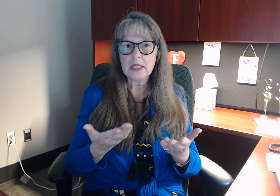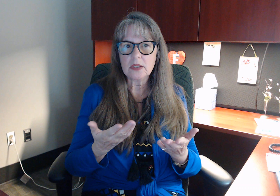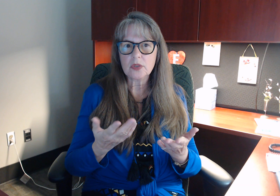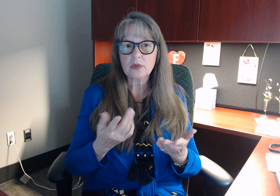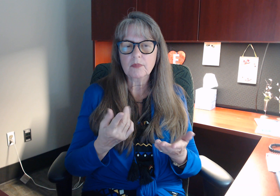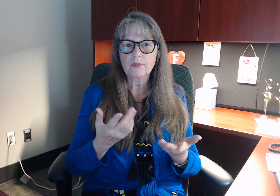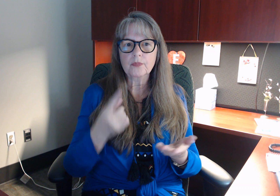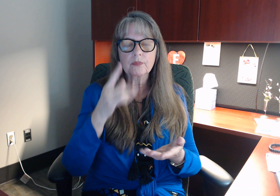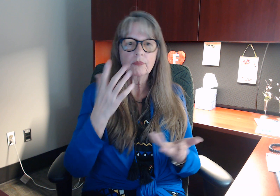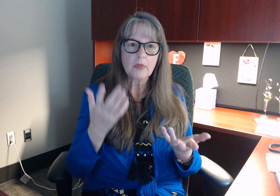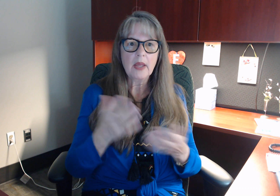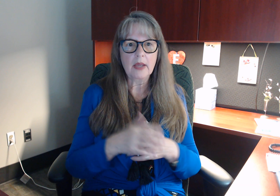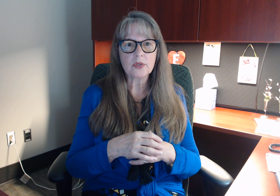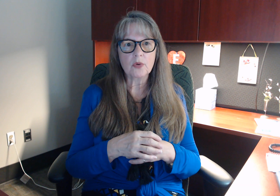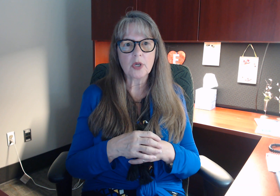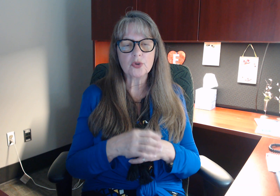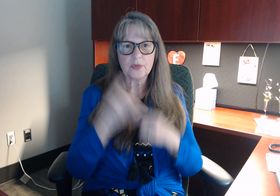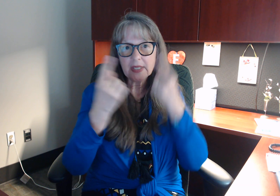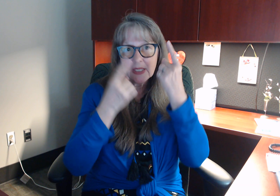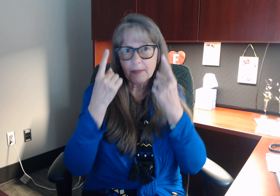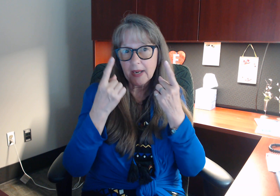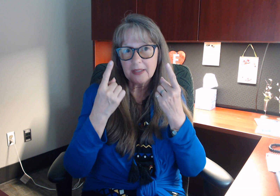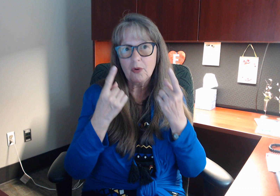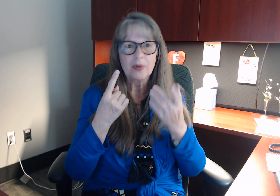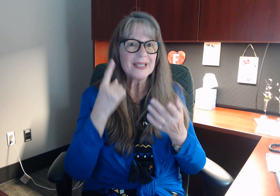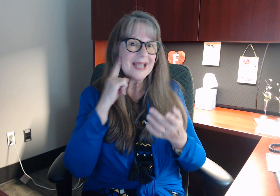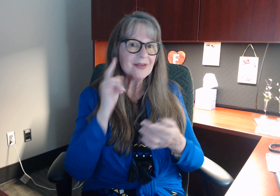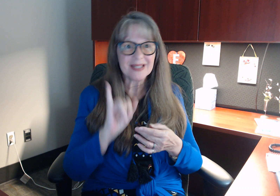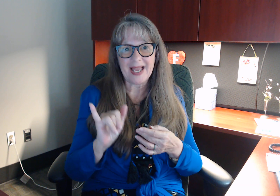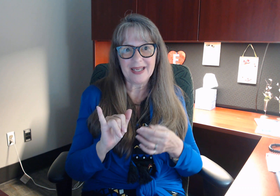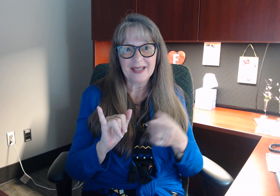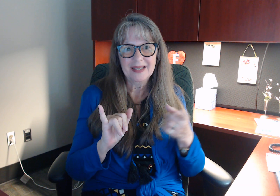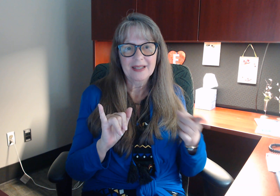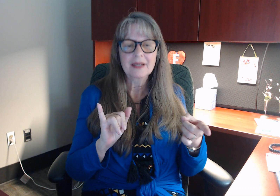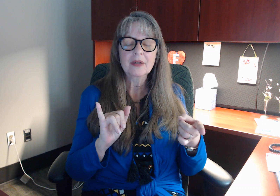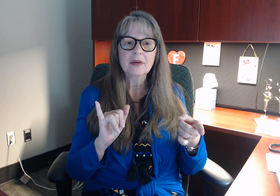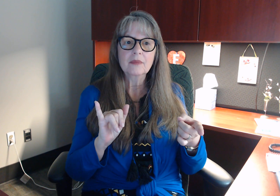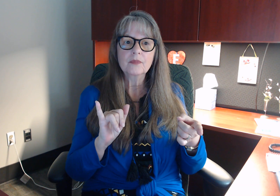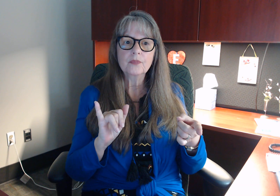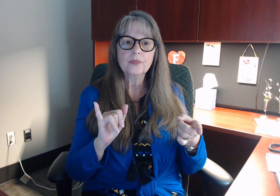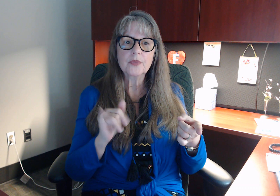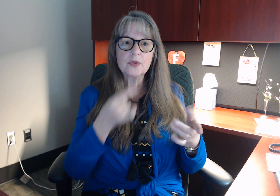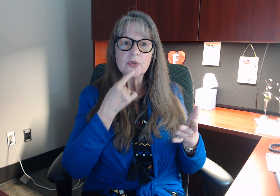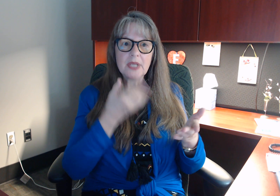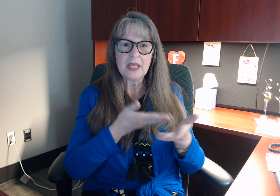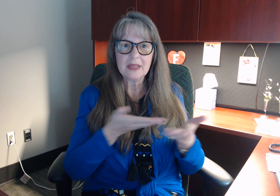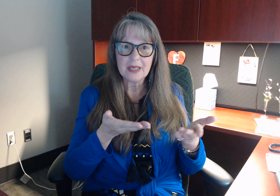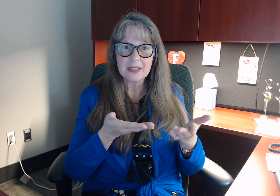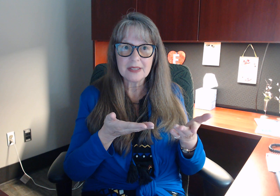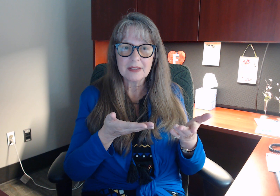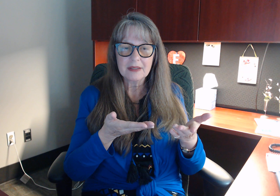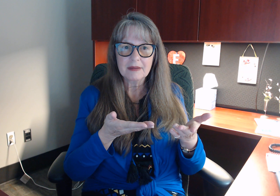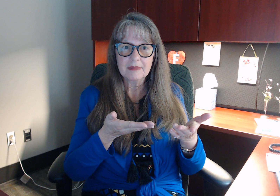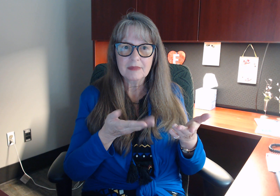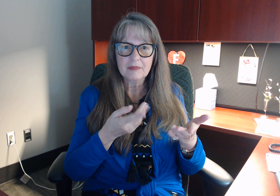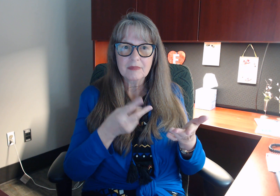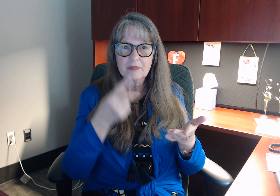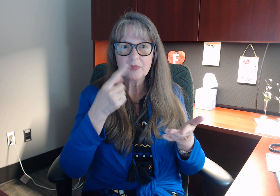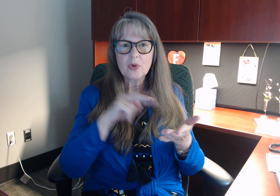is. So because you're thinking about it, or it sounds like that they're saying this. So it's